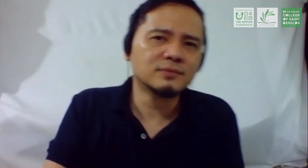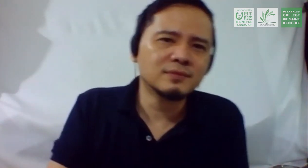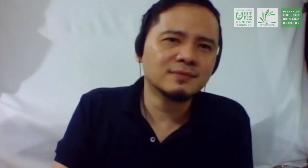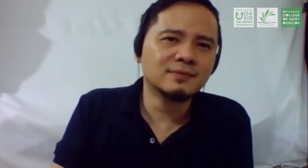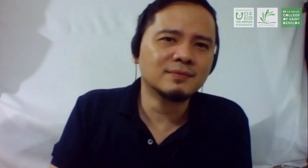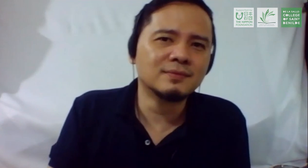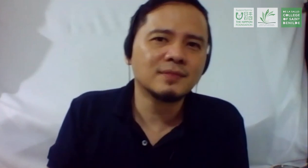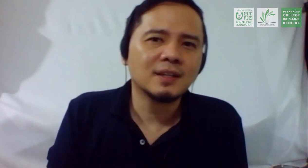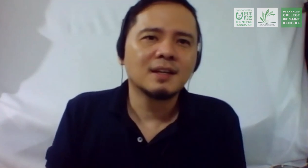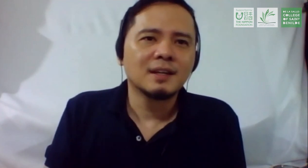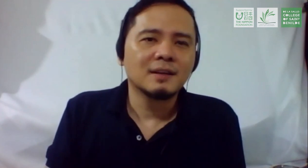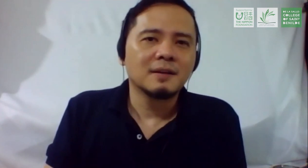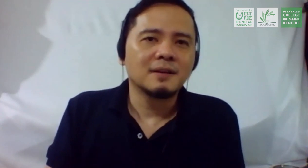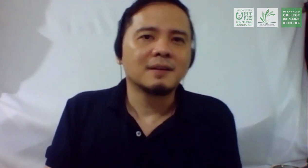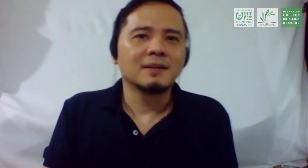Okay.